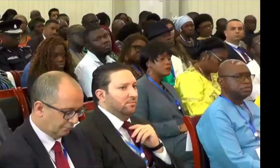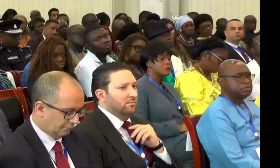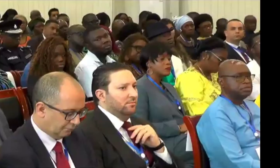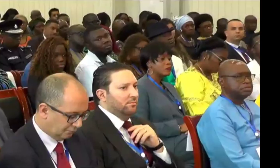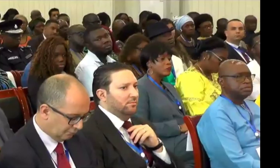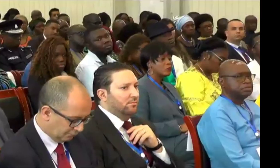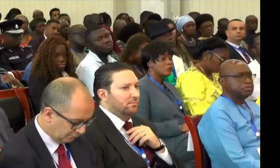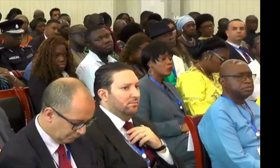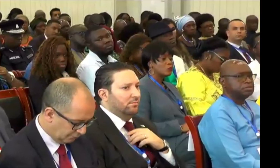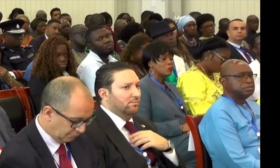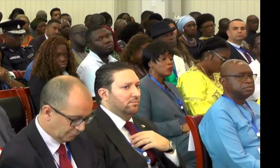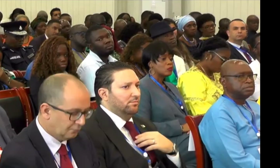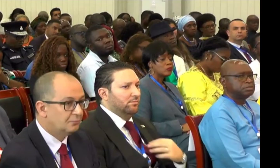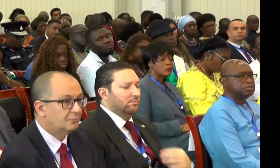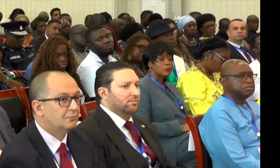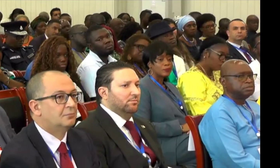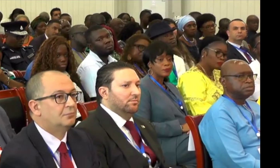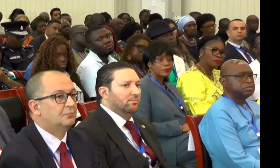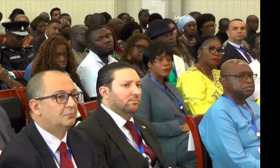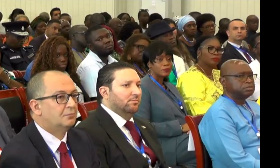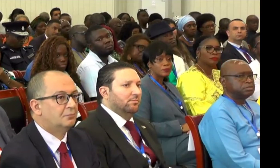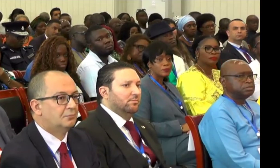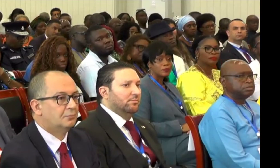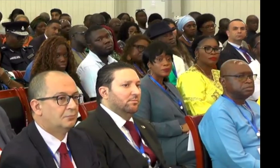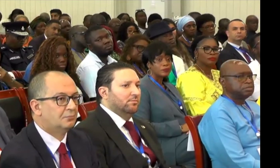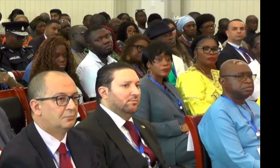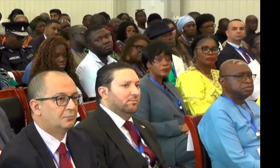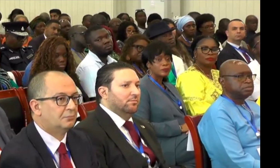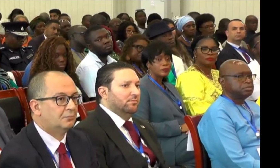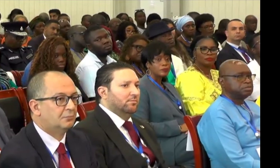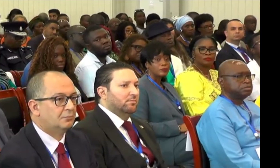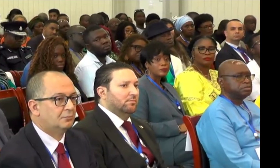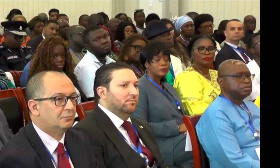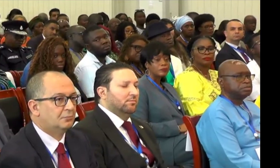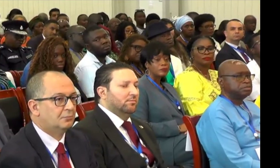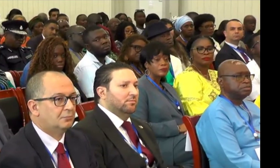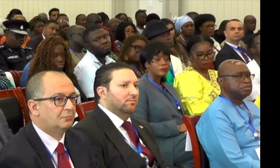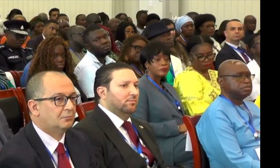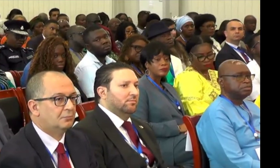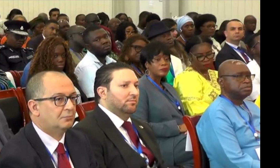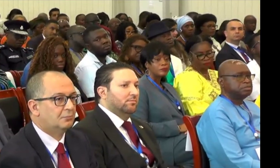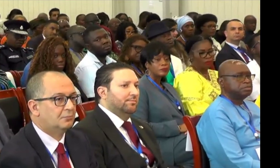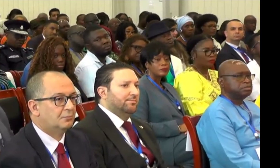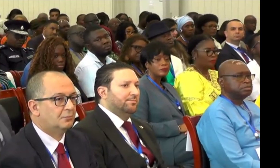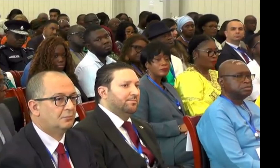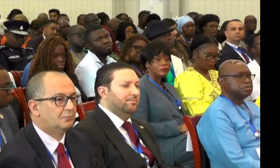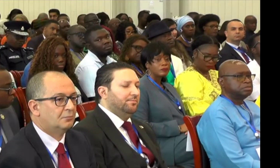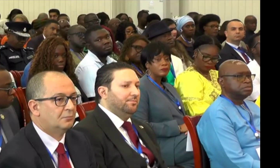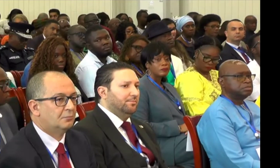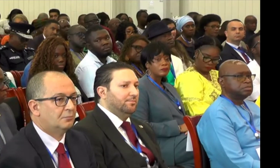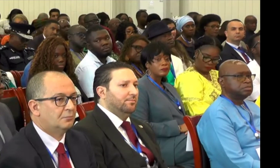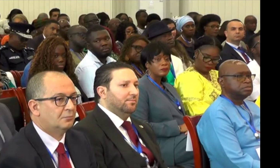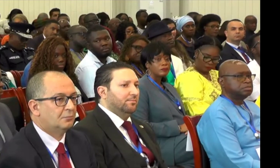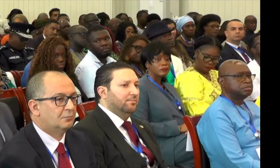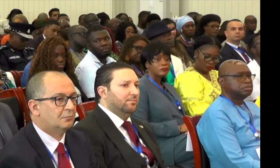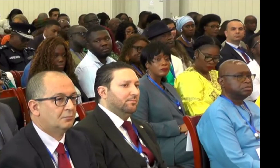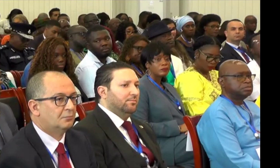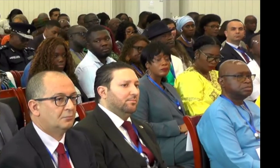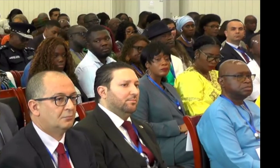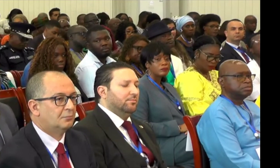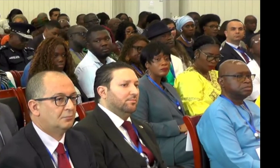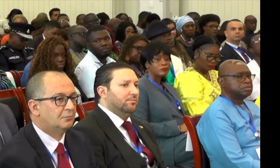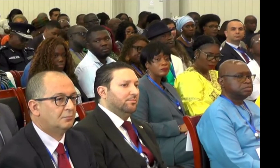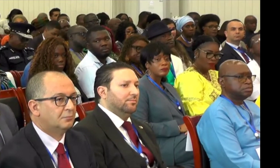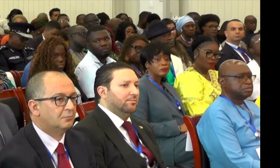Council. Excellencies, distinguished ladies and gentlemen, as we proceed with our deliberations, I urge us all